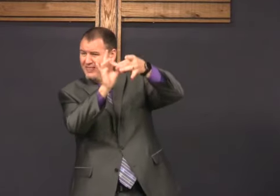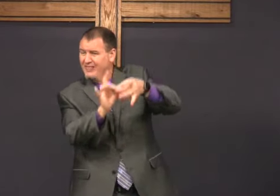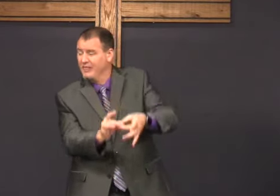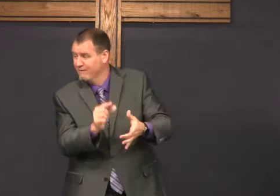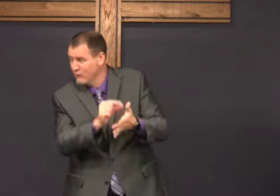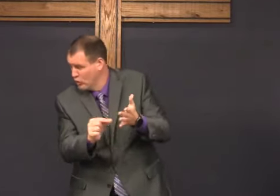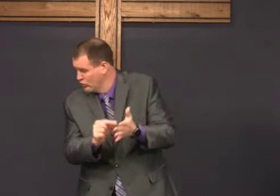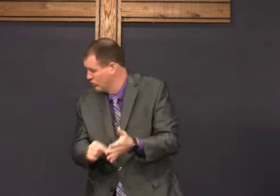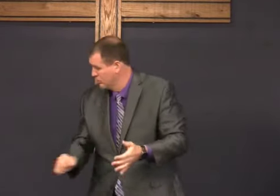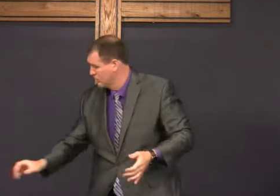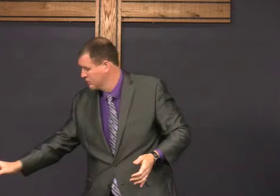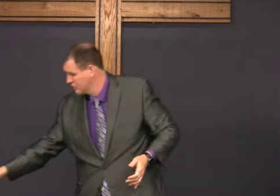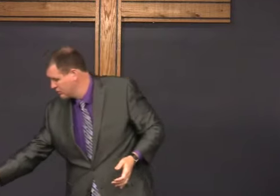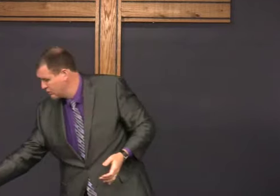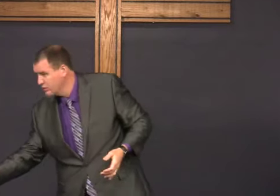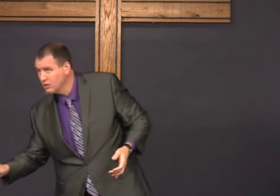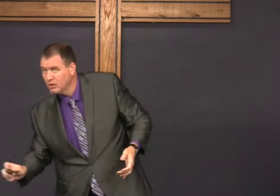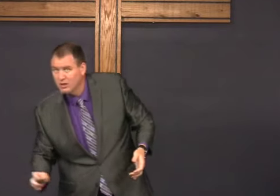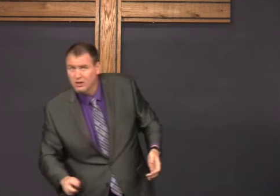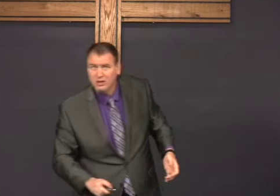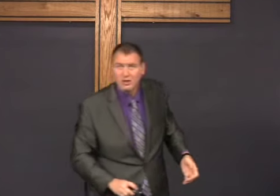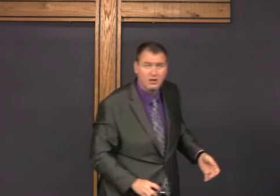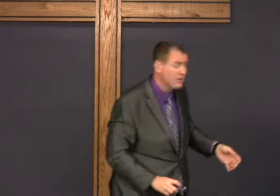the verses that came before it.